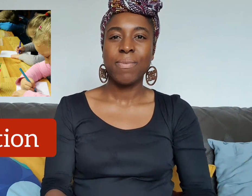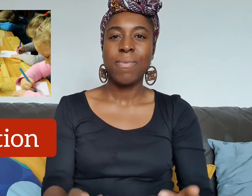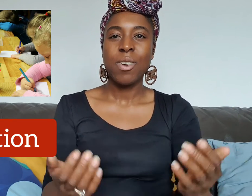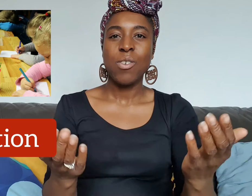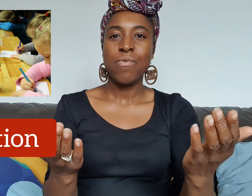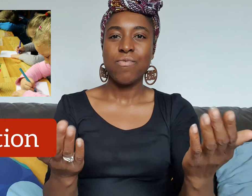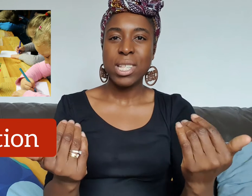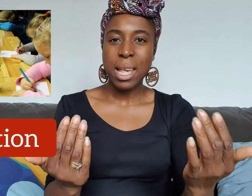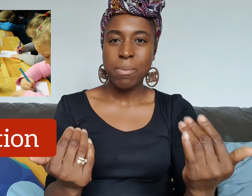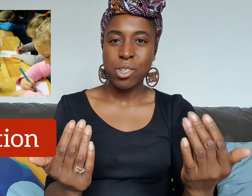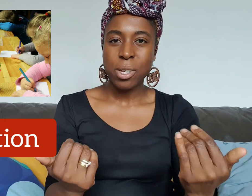Reception.